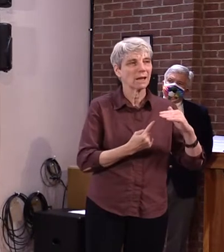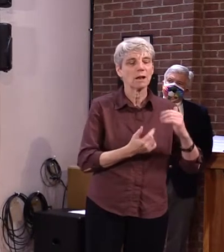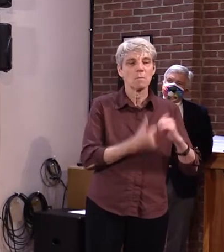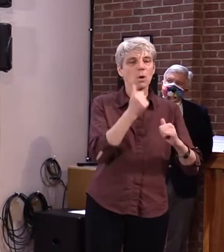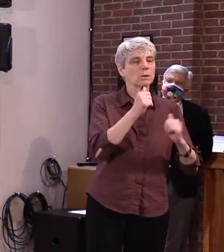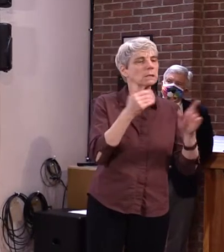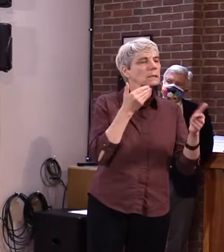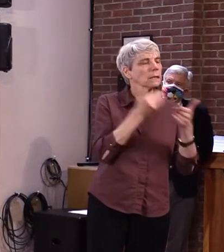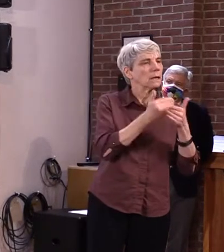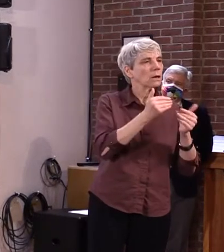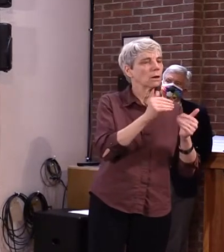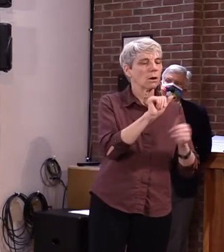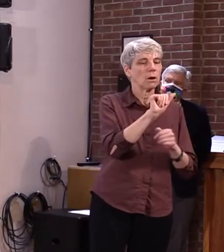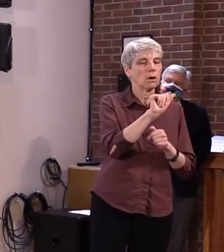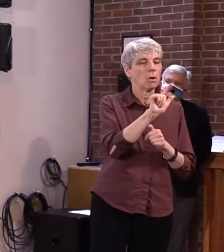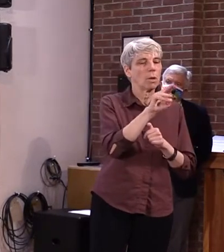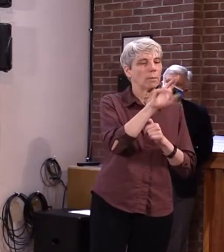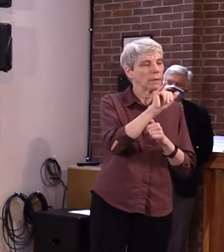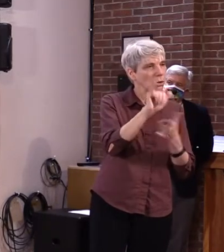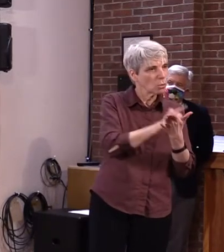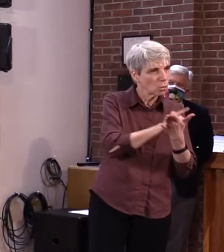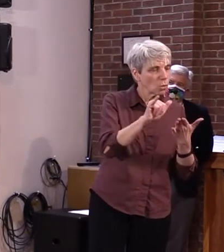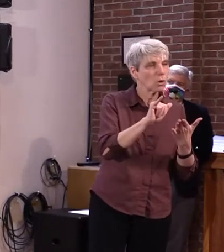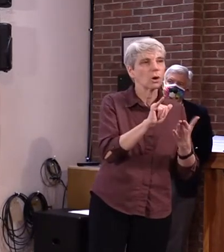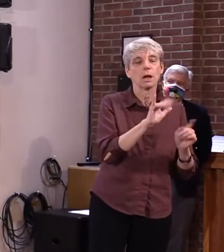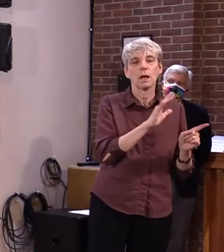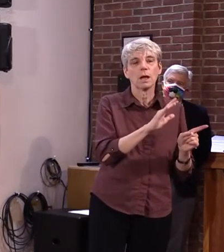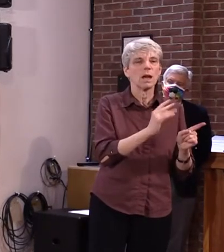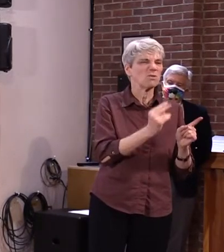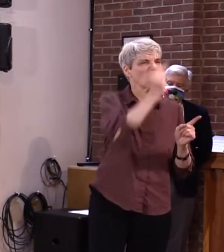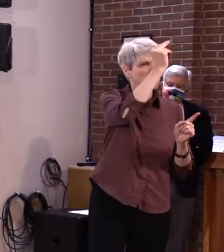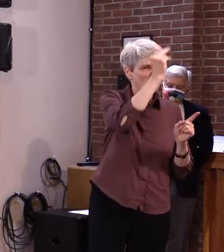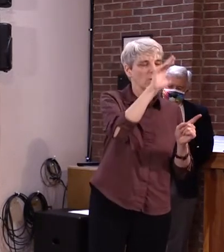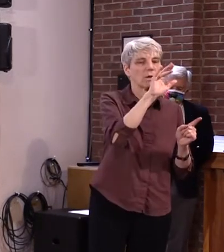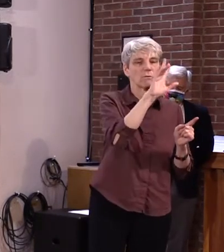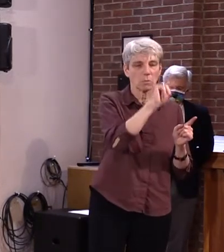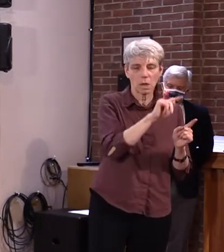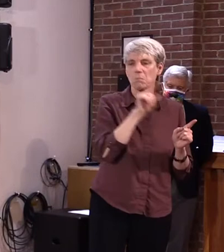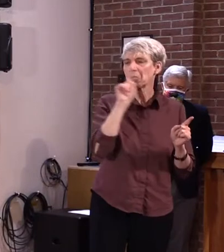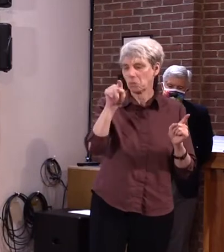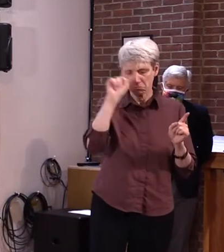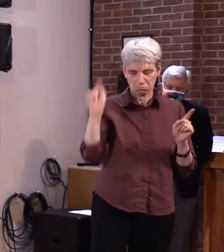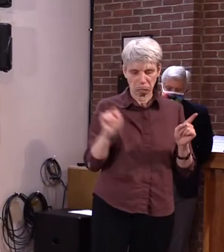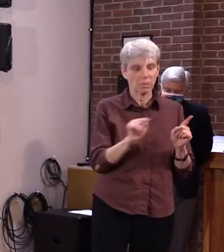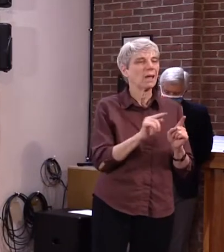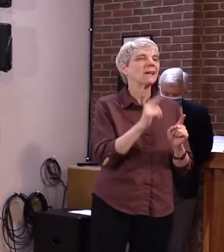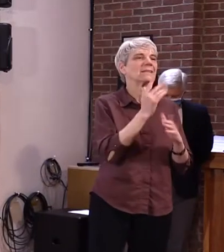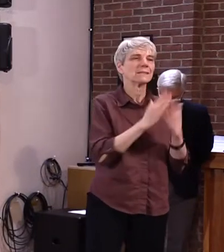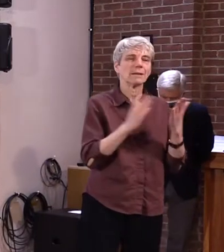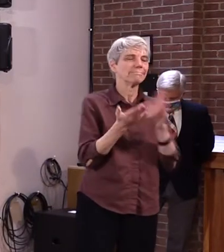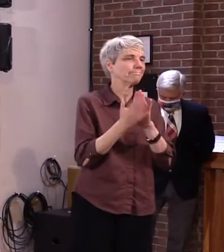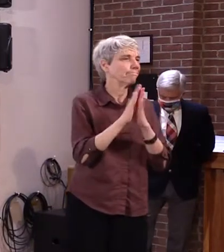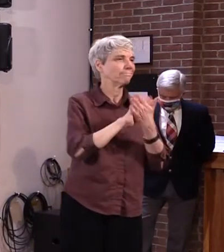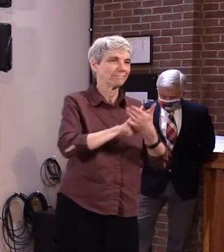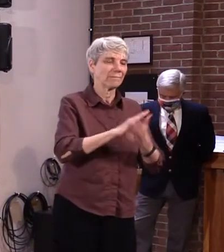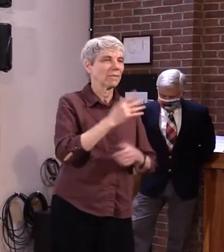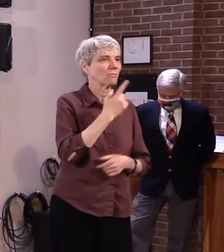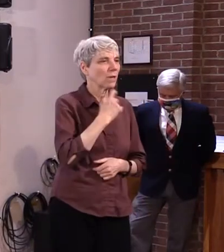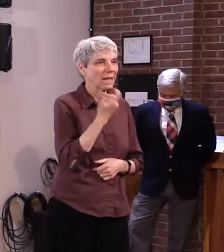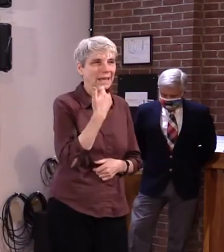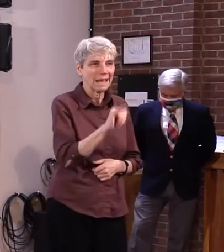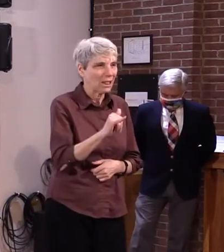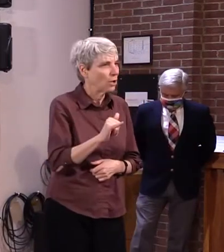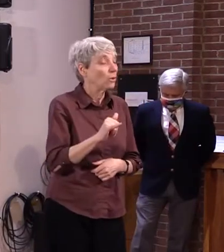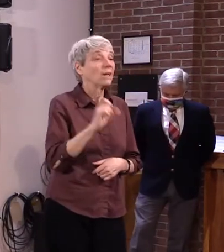Massachusetts, but we are seeing cases grow throughout the region as well. So with that, I'm going to turn it over to Dr.